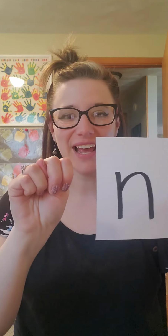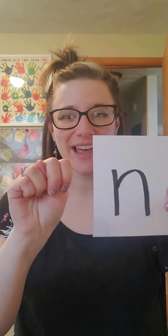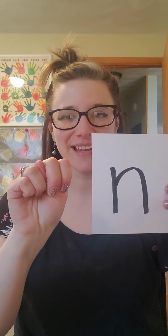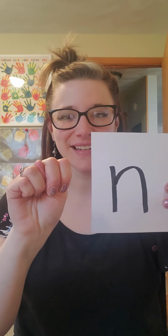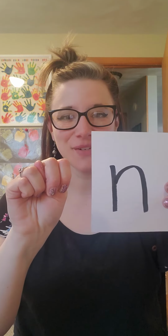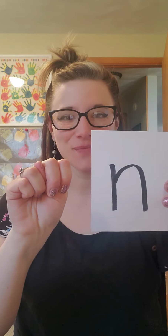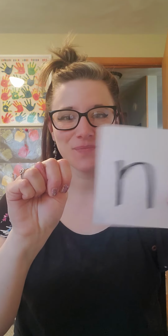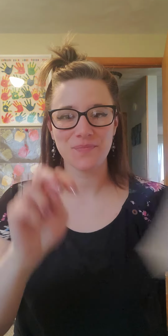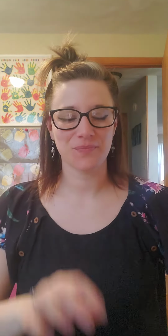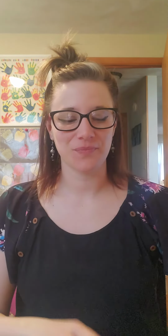N,